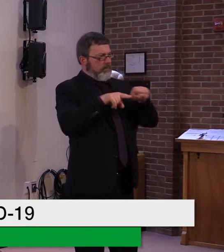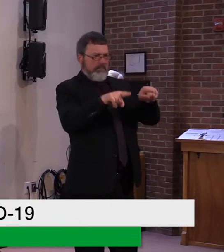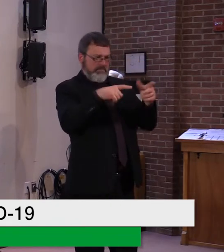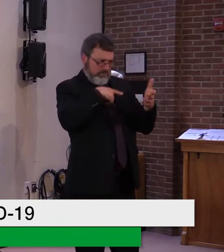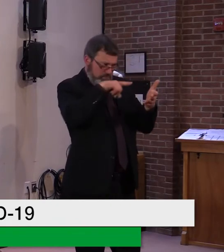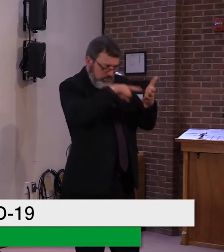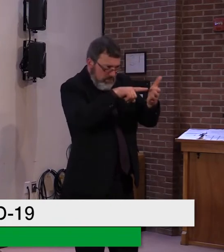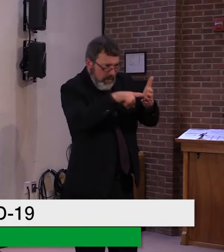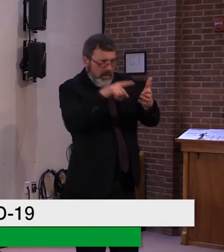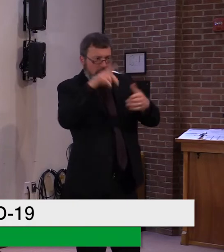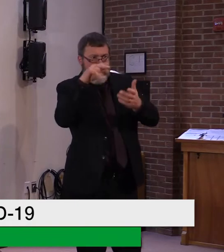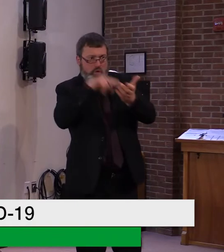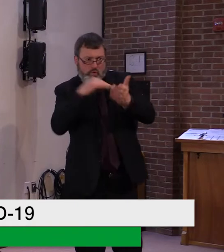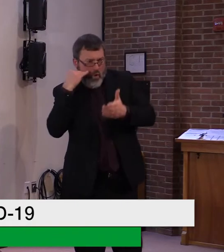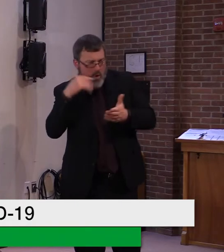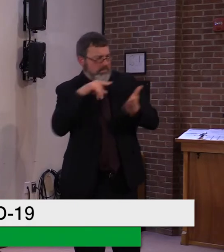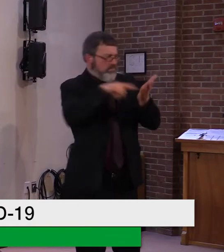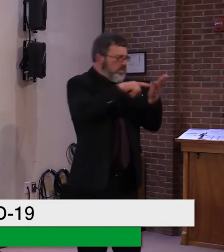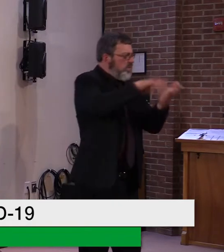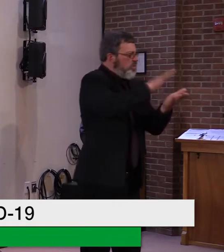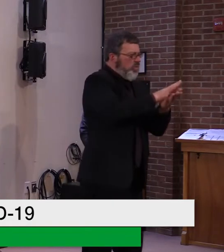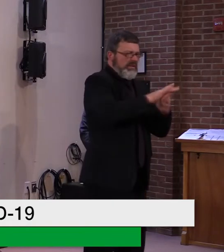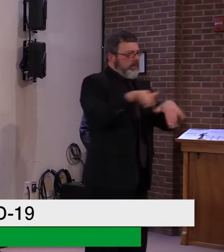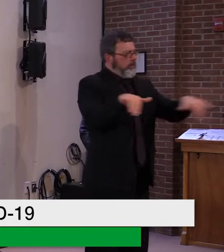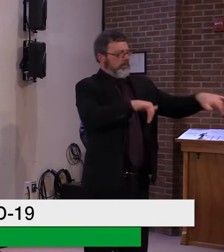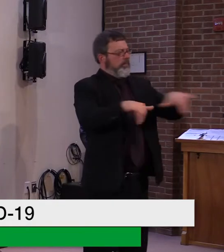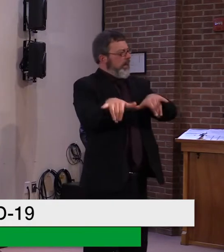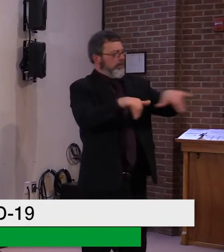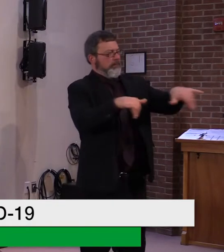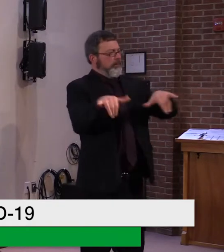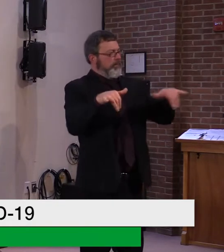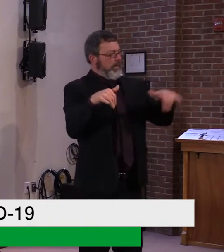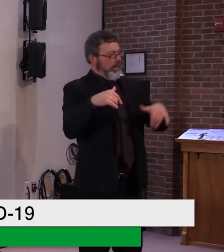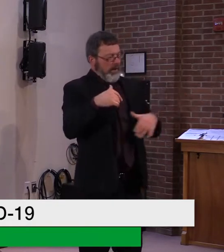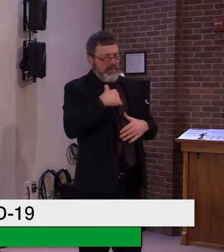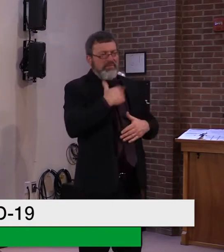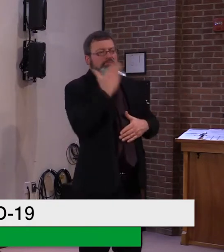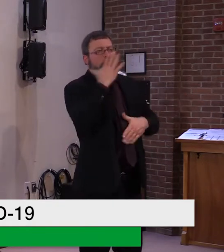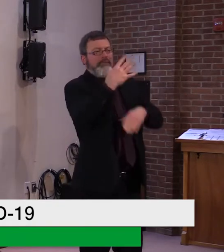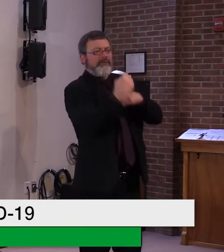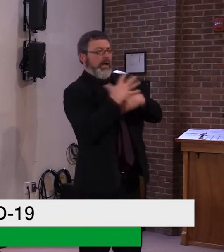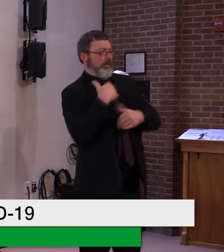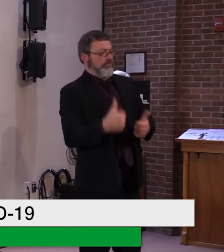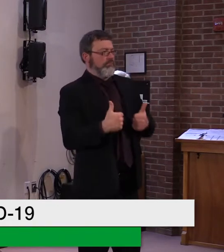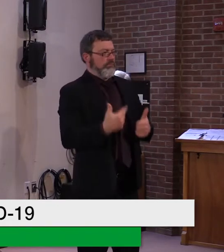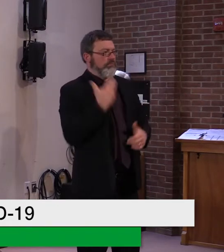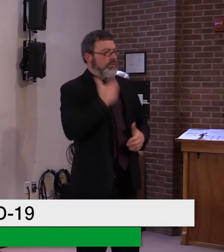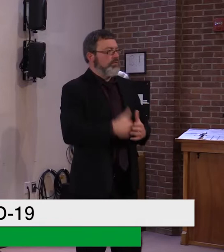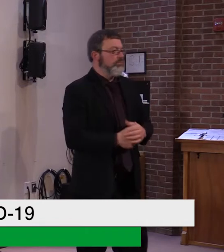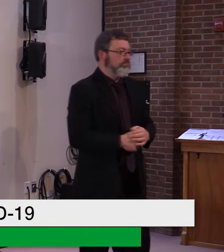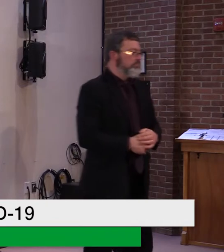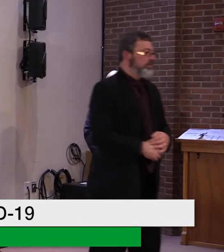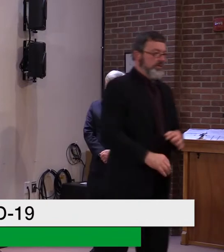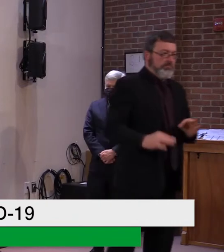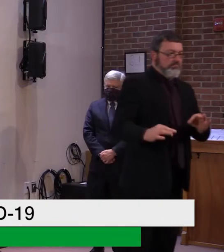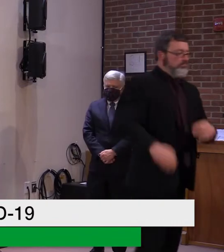your uh recommendation thank you mike dottie the islander